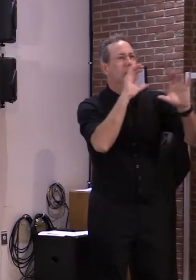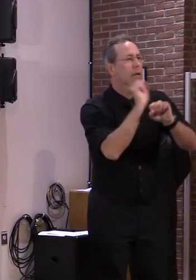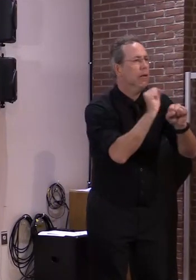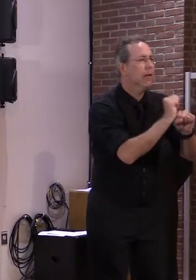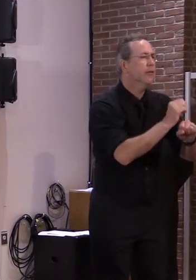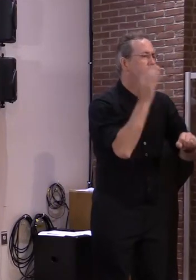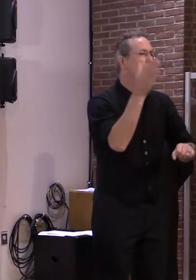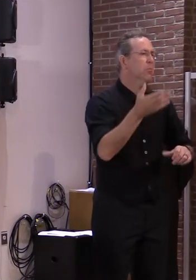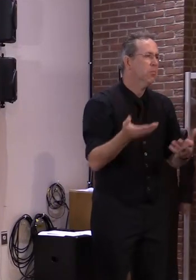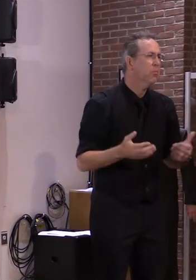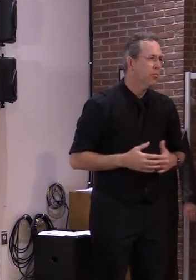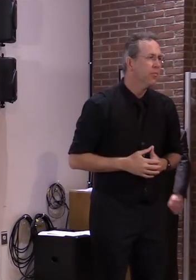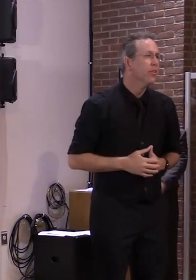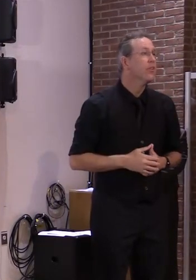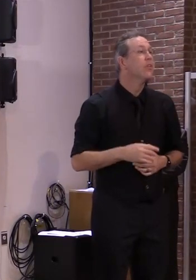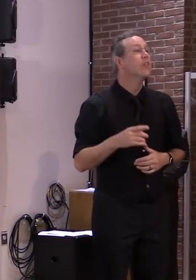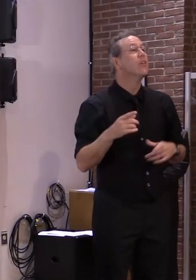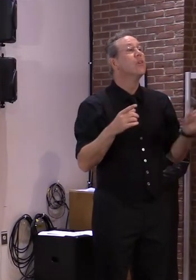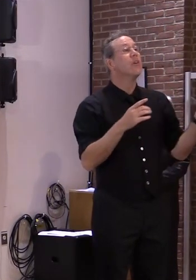stipend,